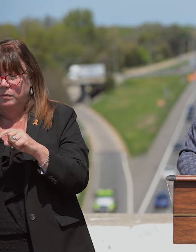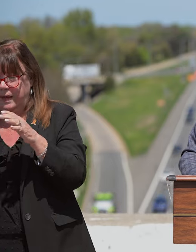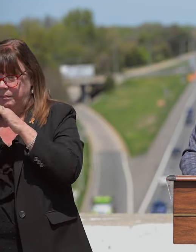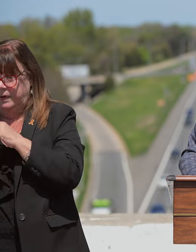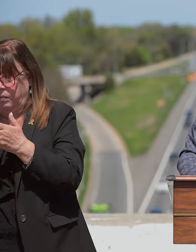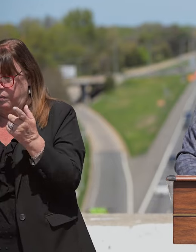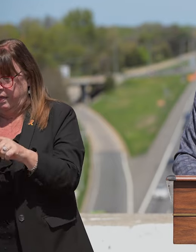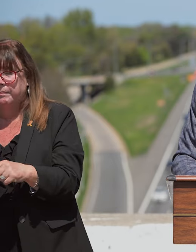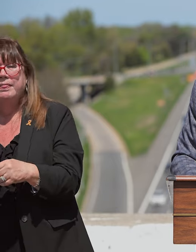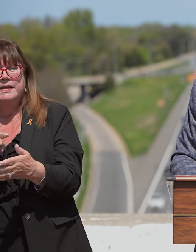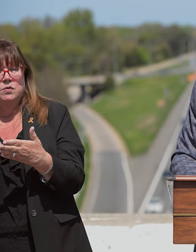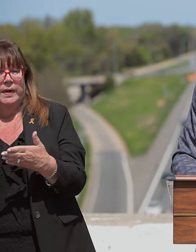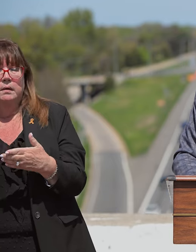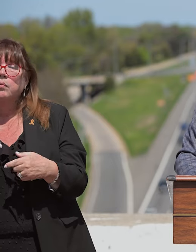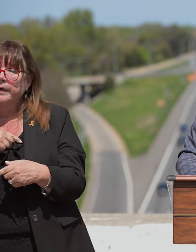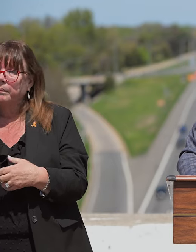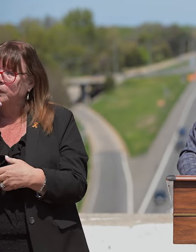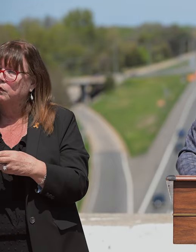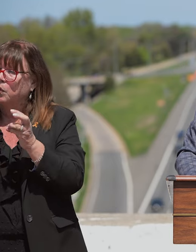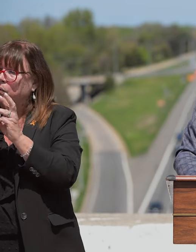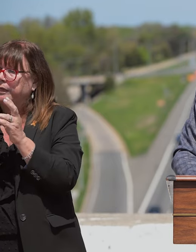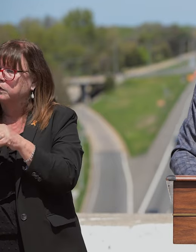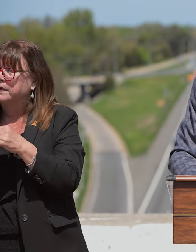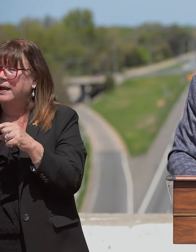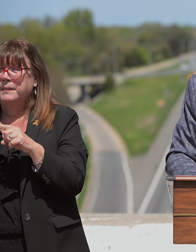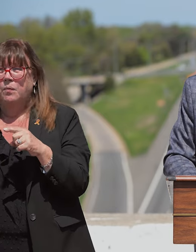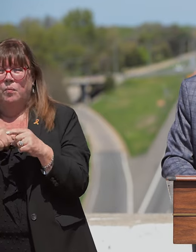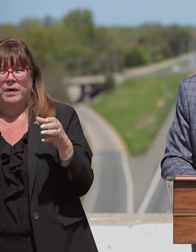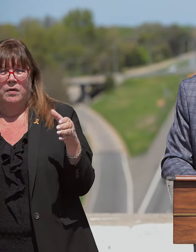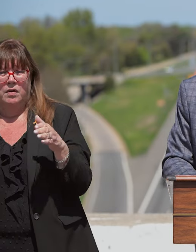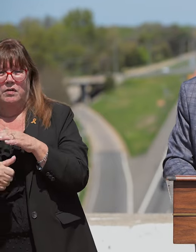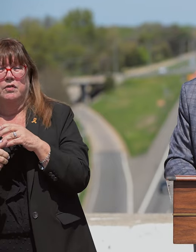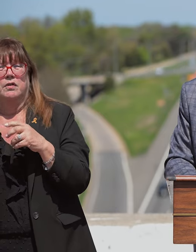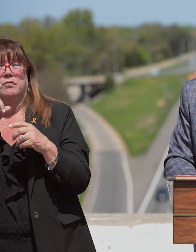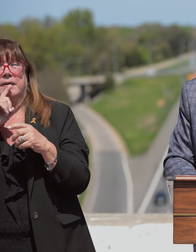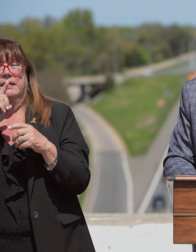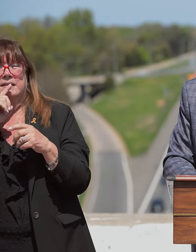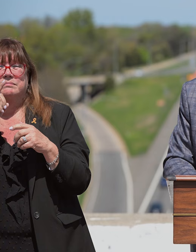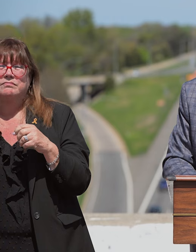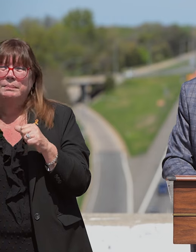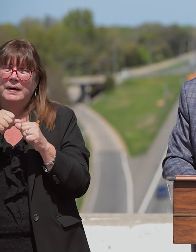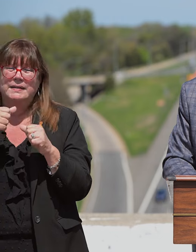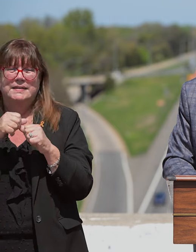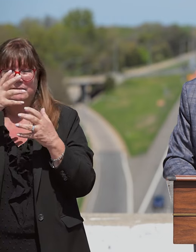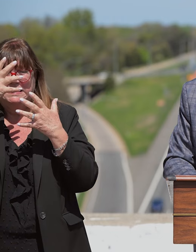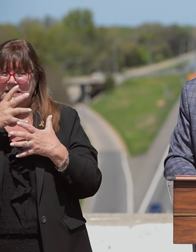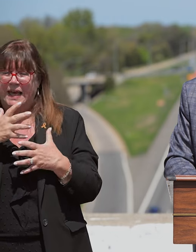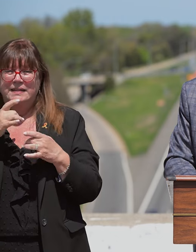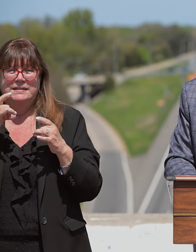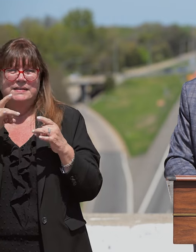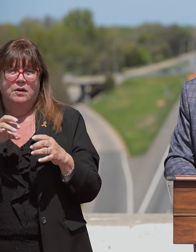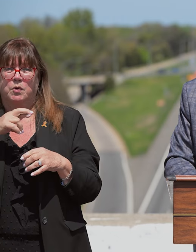week, despite the beautiful weather today, brings together us together under a somber cloud. It reminds us of the undeniable